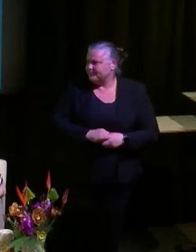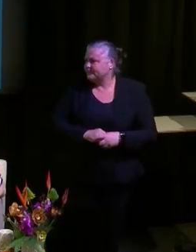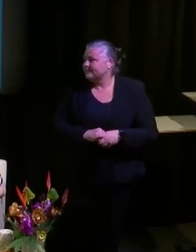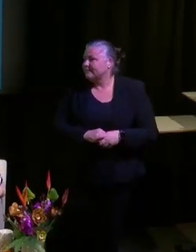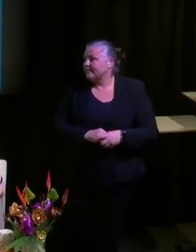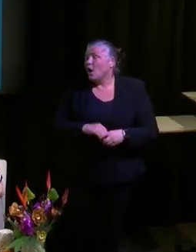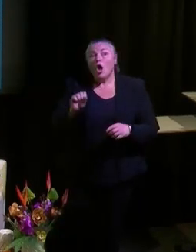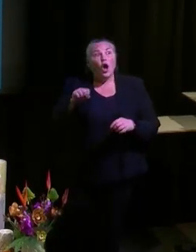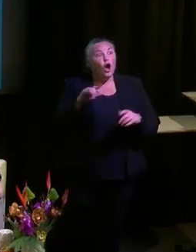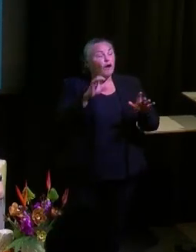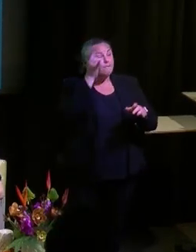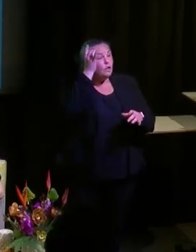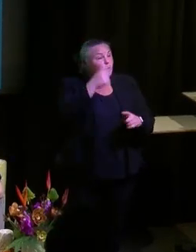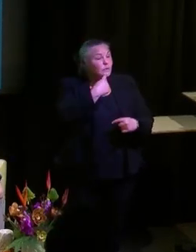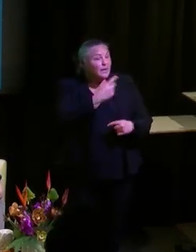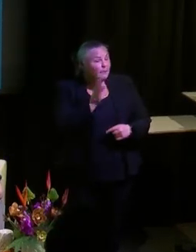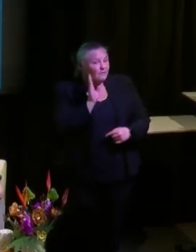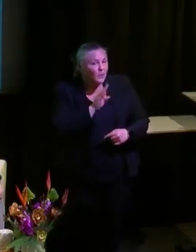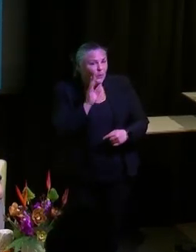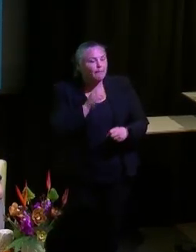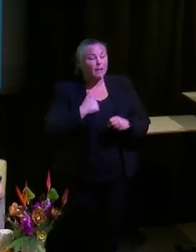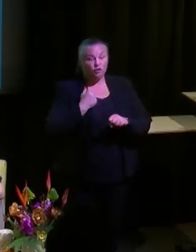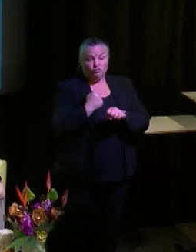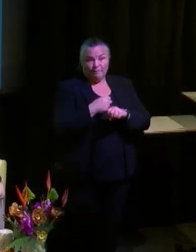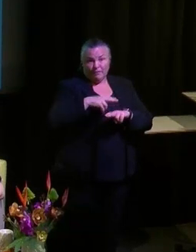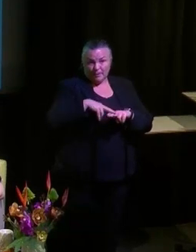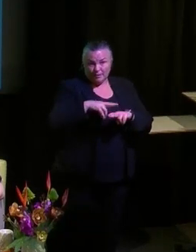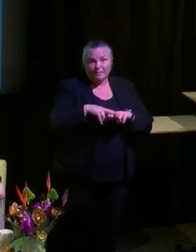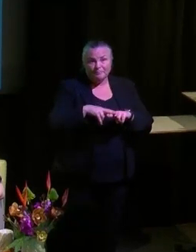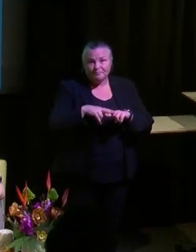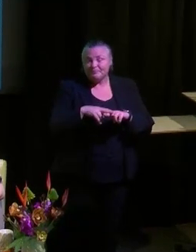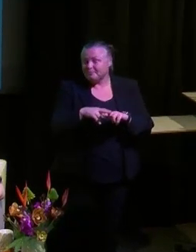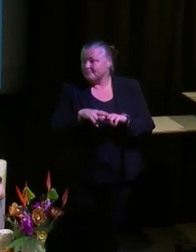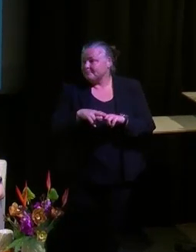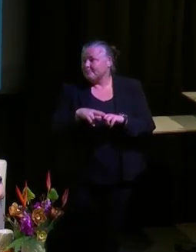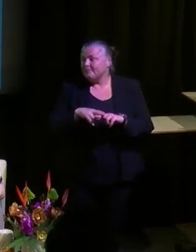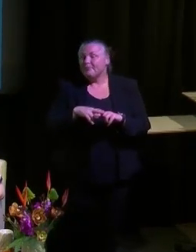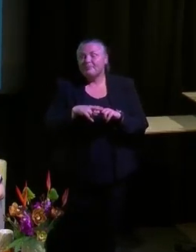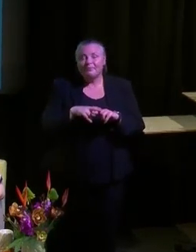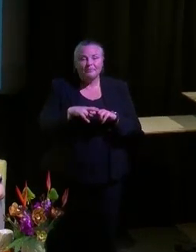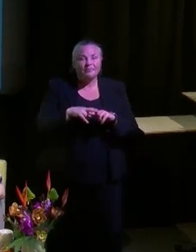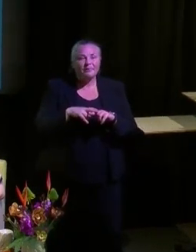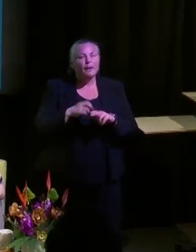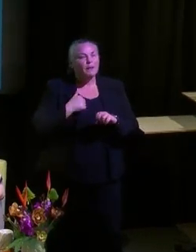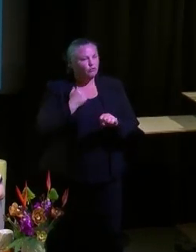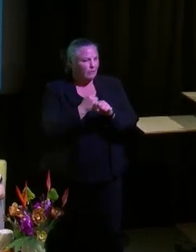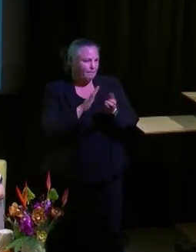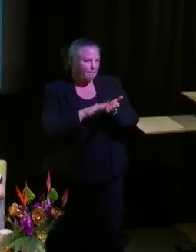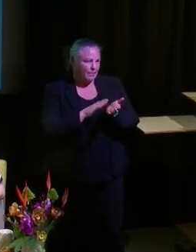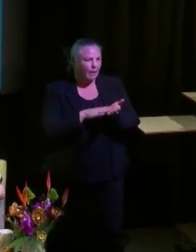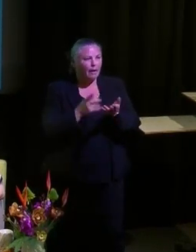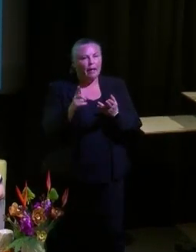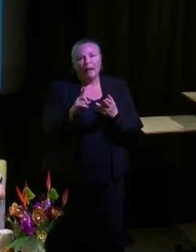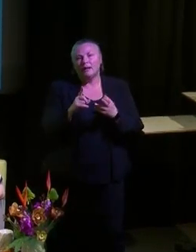One thing I did forget to mention about Granddad. So he was also, and my grandmother and other Brisbane